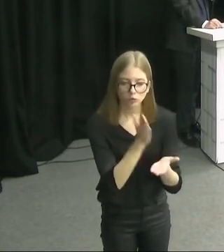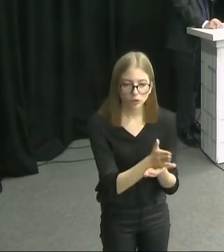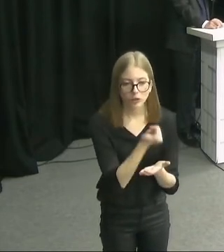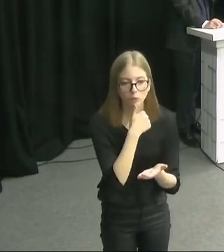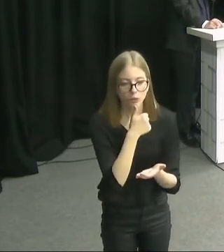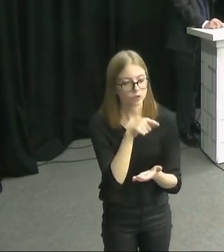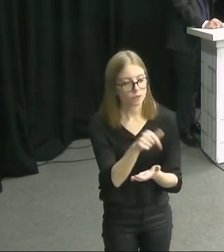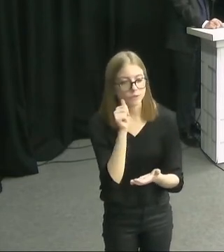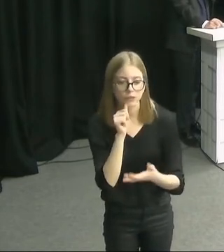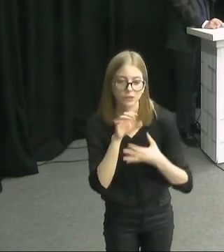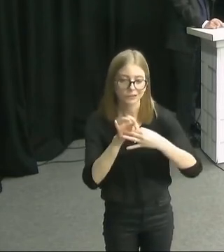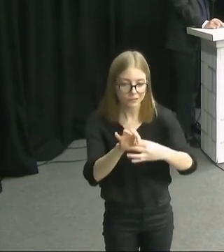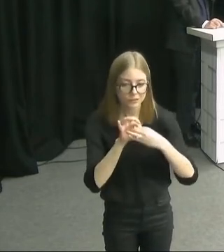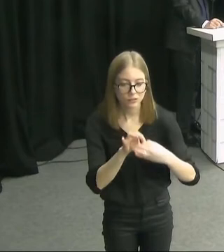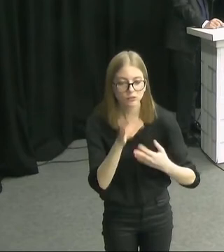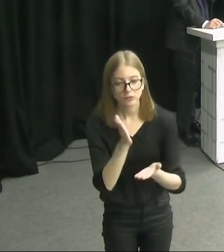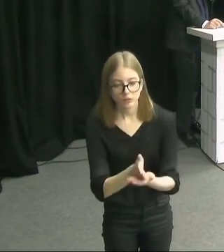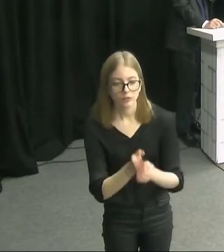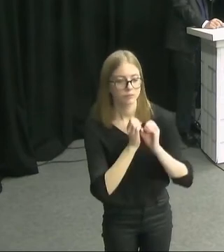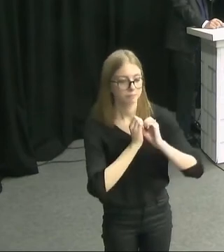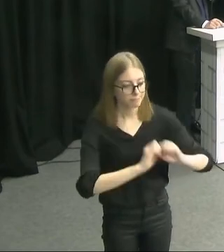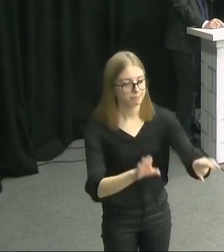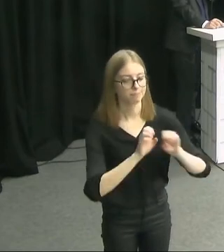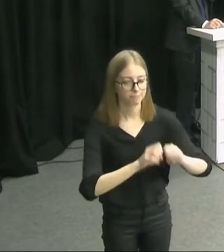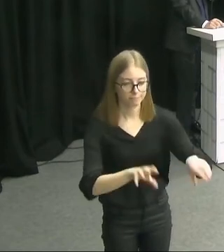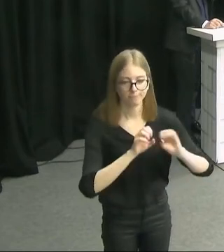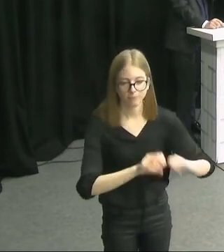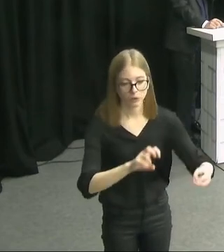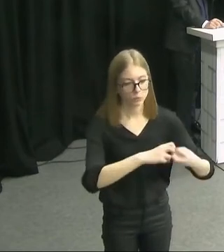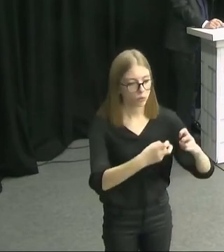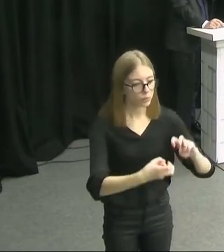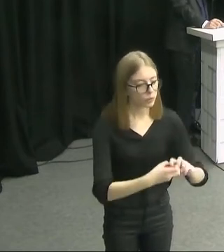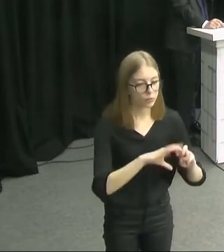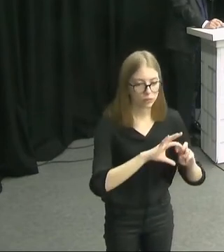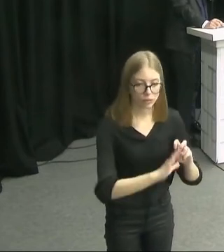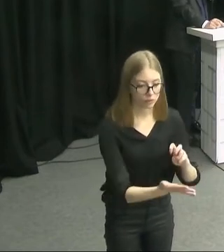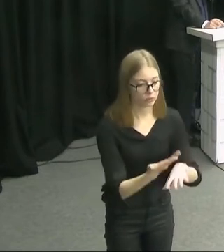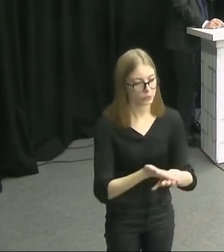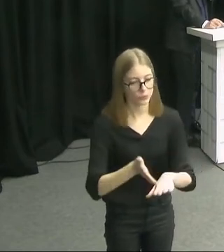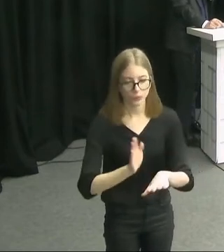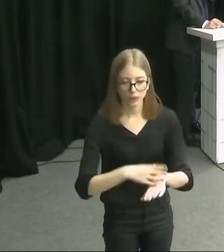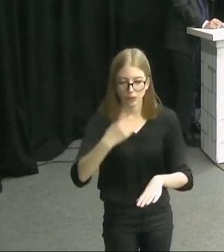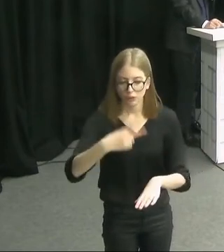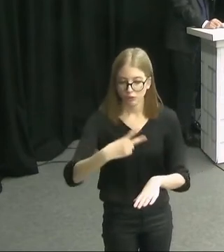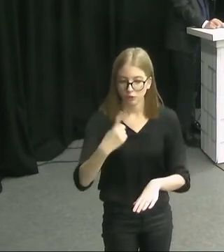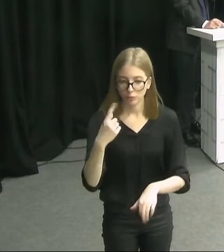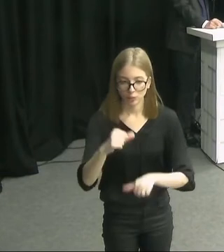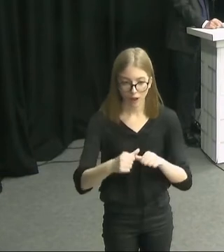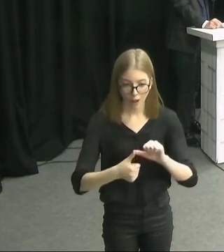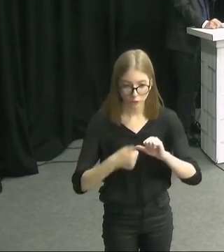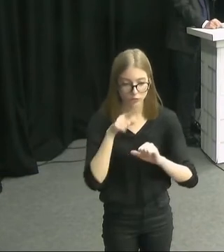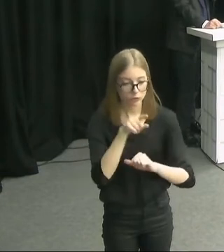21st century. That could help us to meet the challenges. For that, we also need management. Thank you. Thanks a